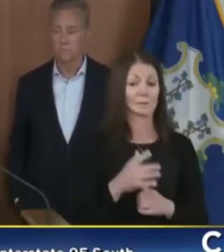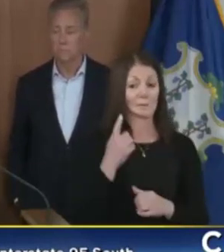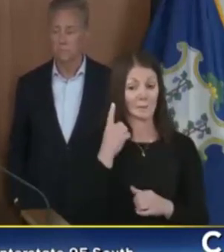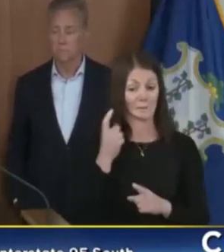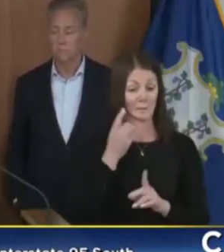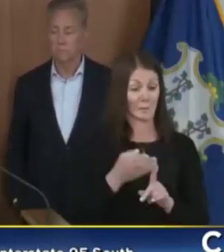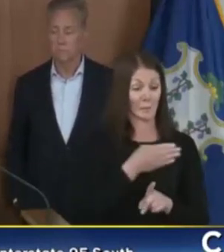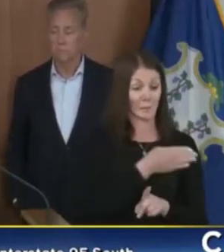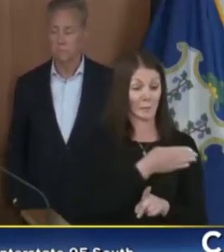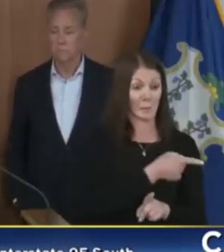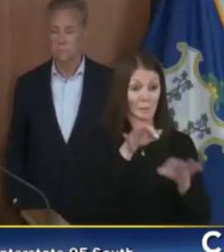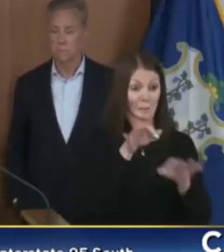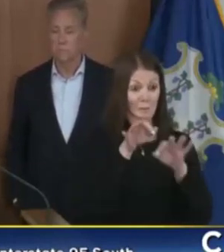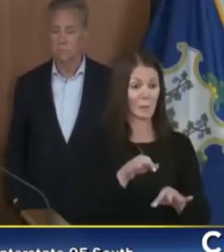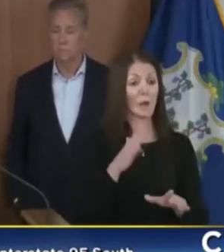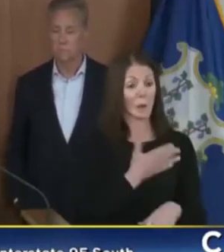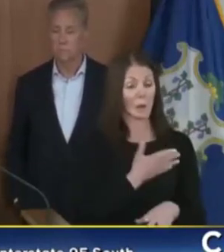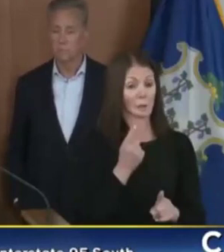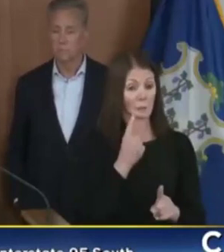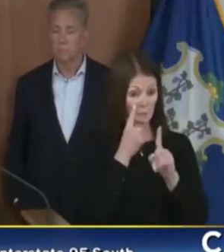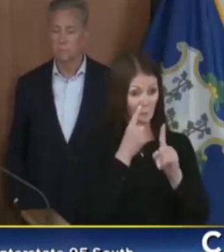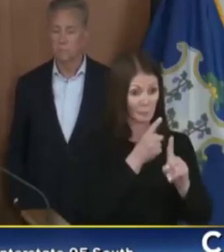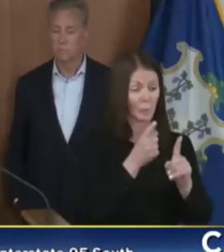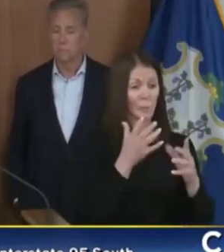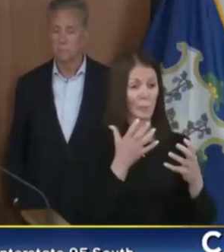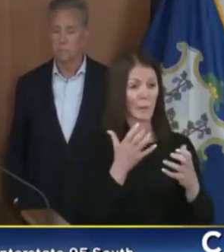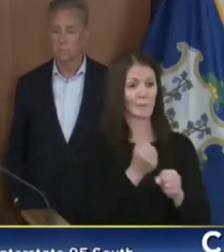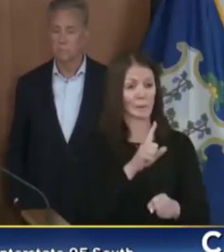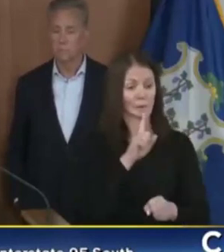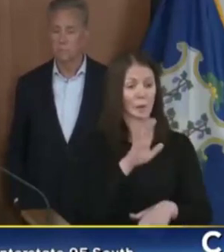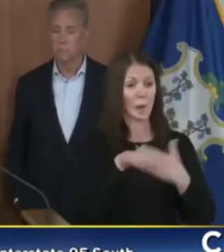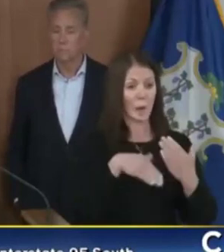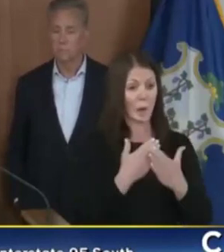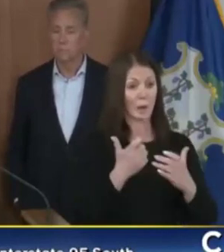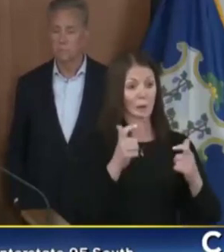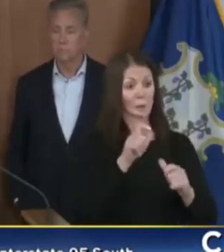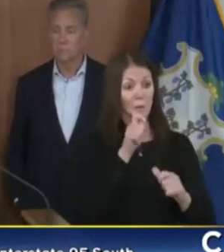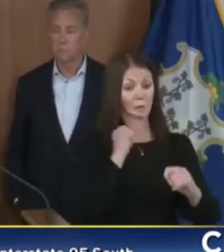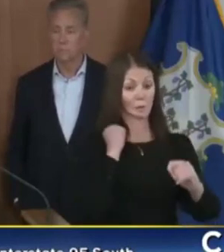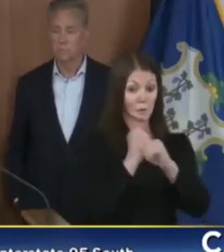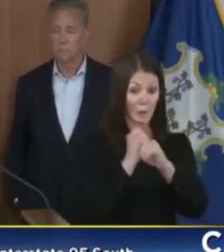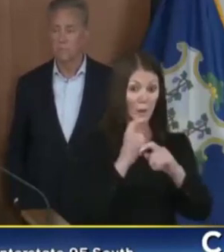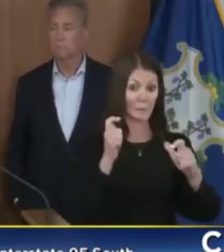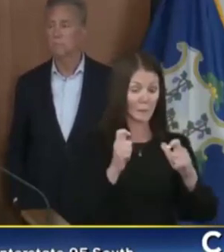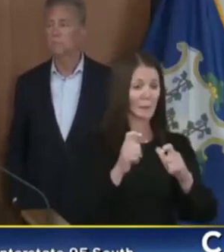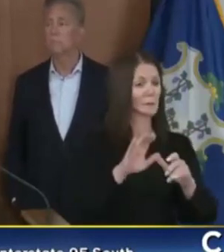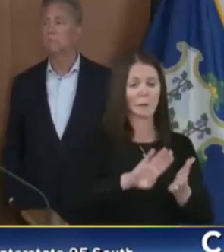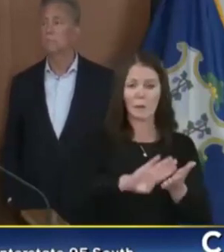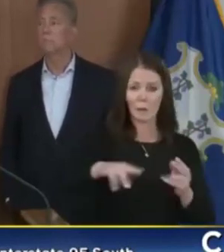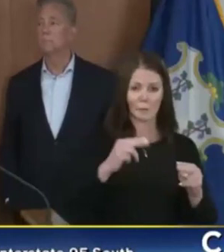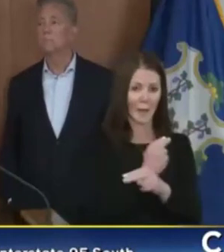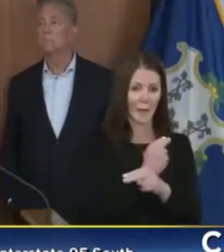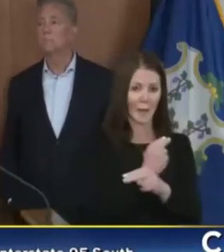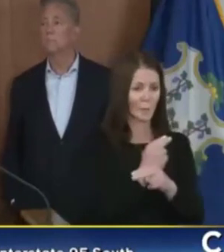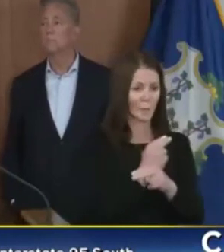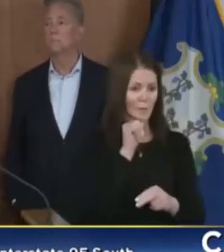indicated earlier, we are looking to keep all of the commercial vehicles off of the parkways. We have troopers in the